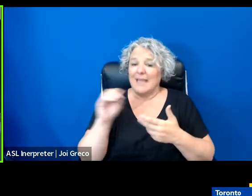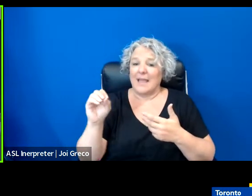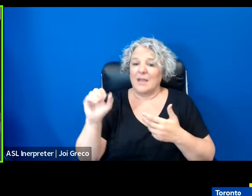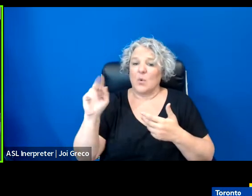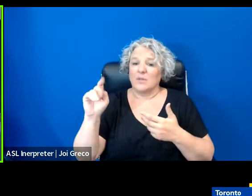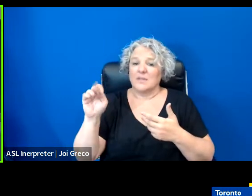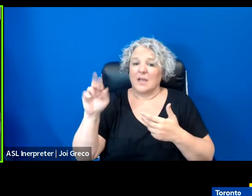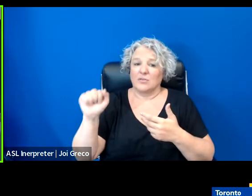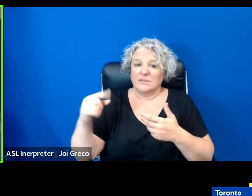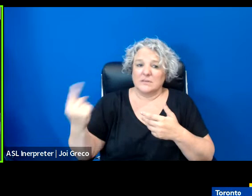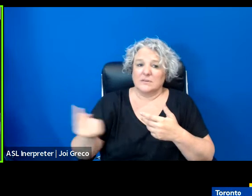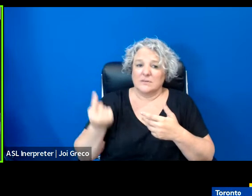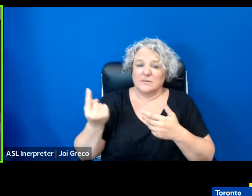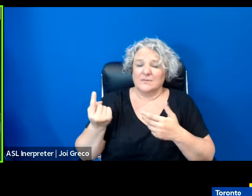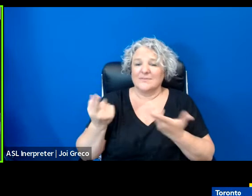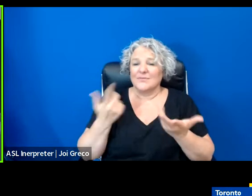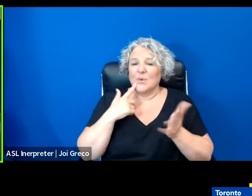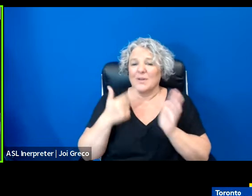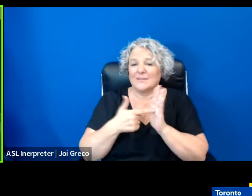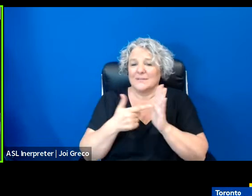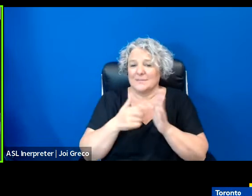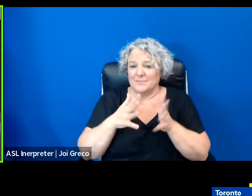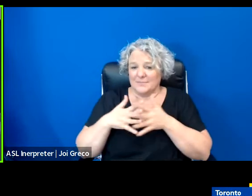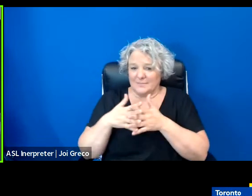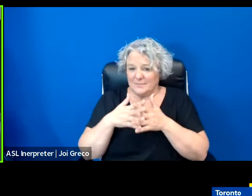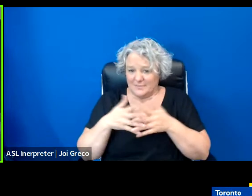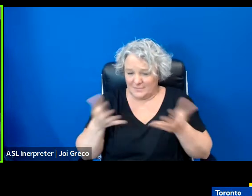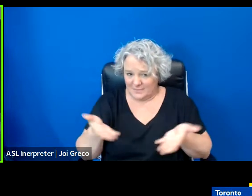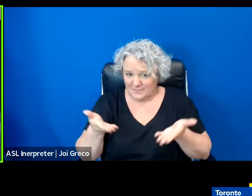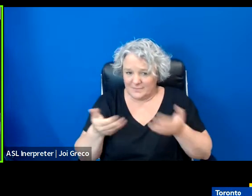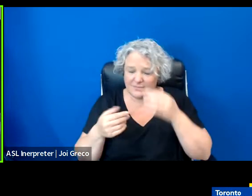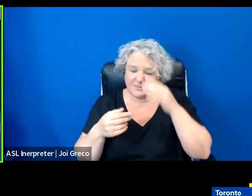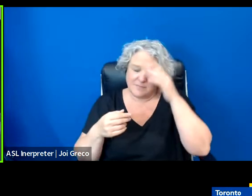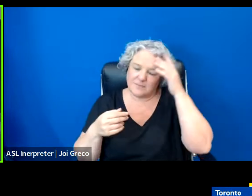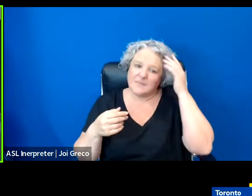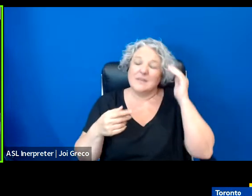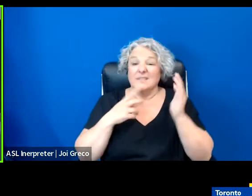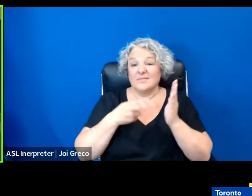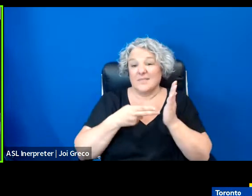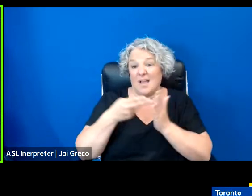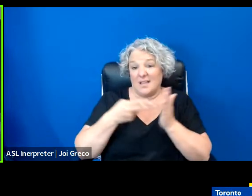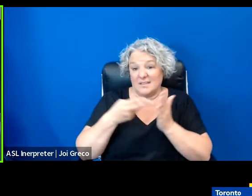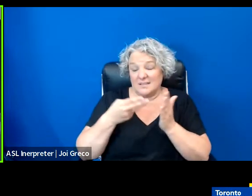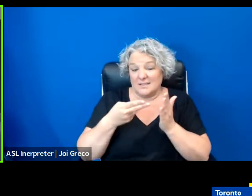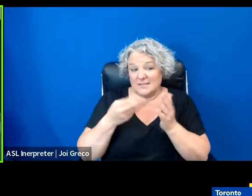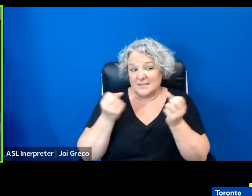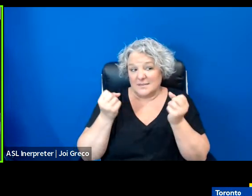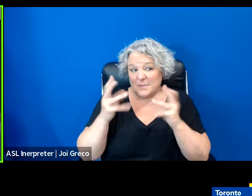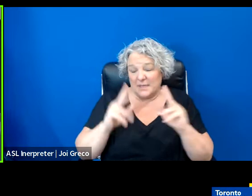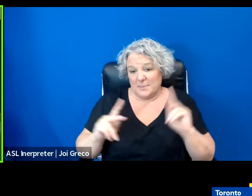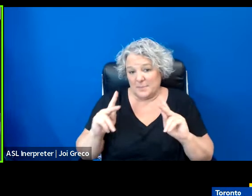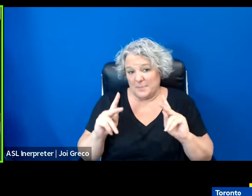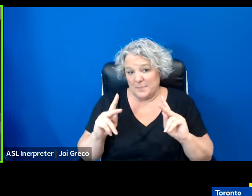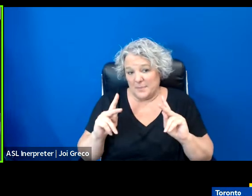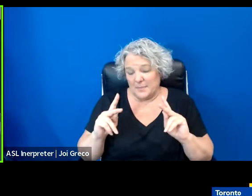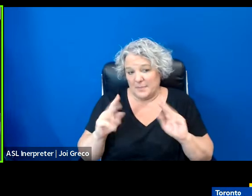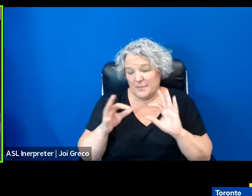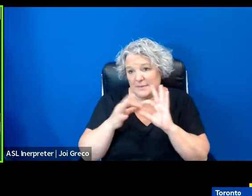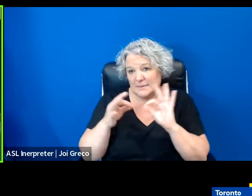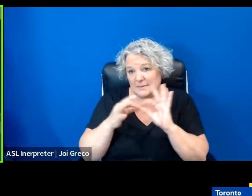in a country like the US? I think, to be quite honest, many people are